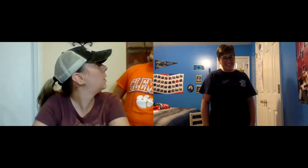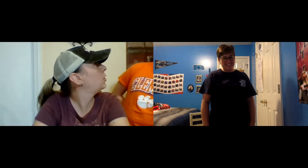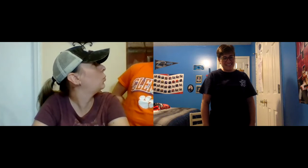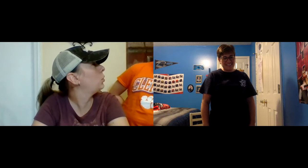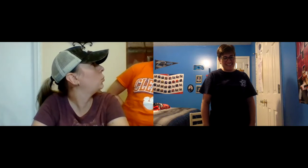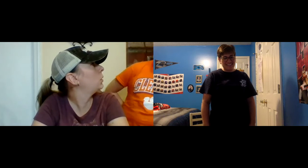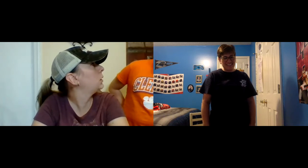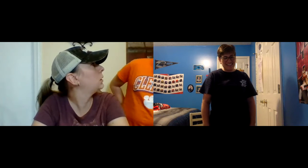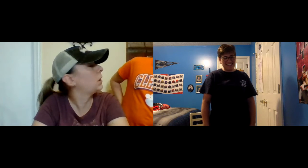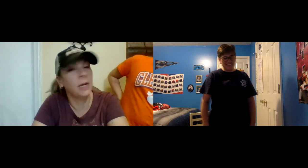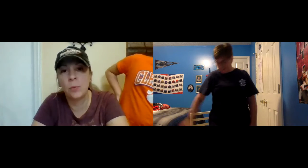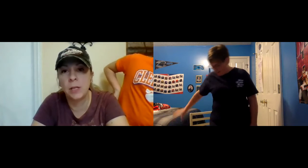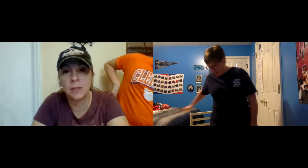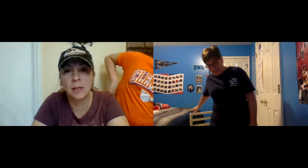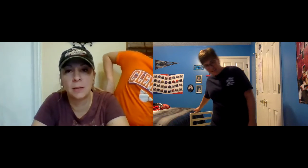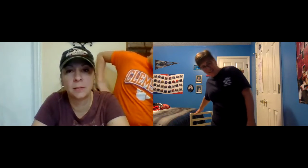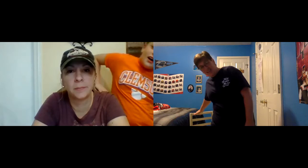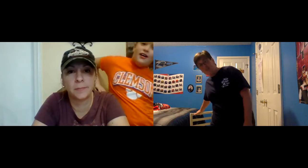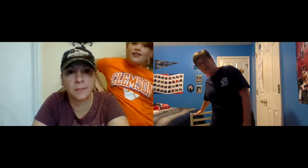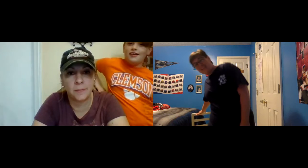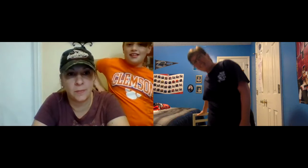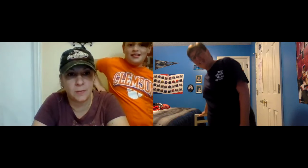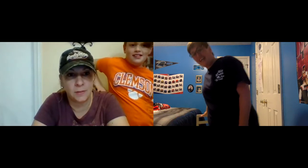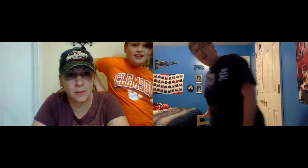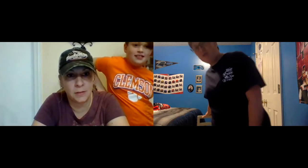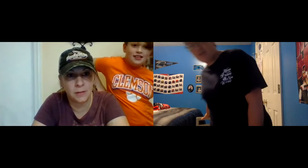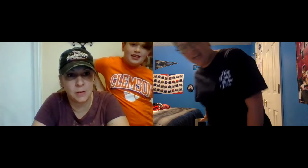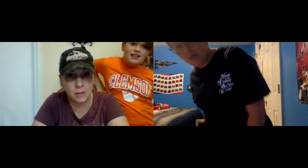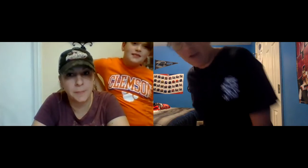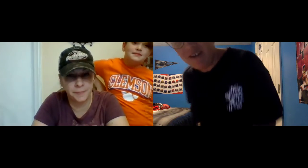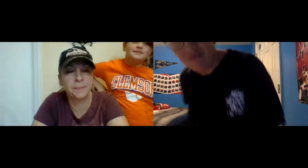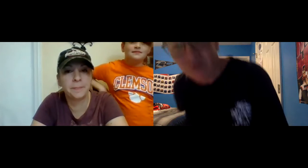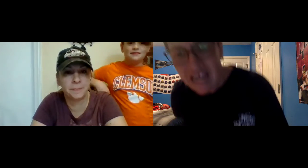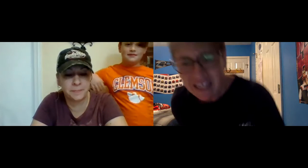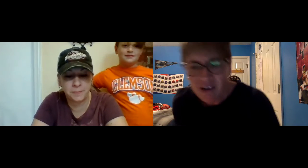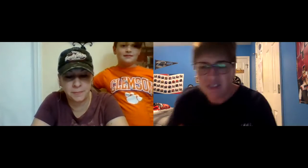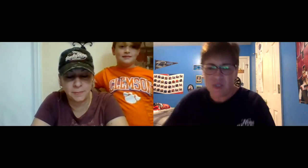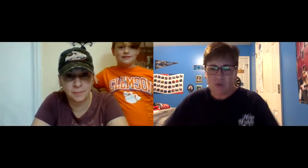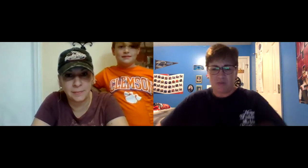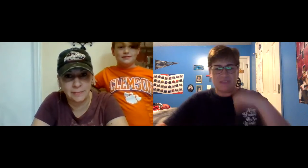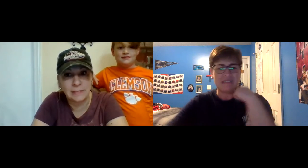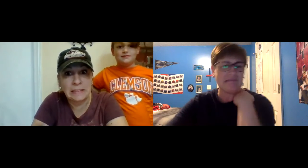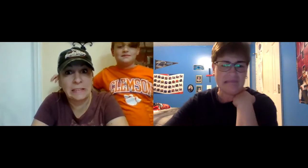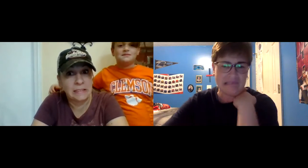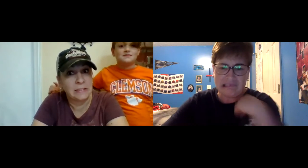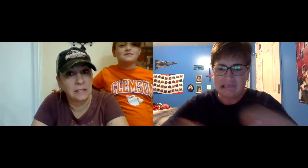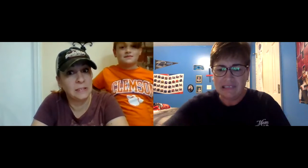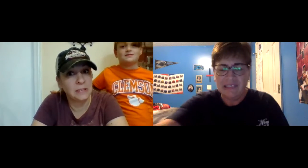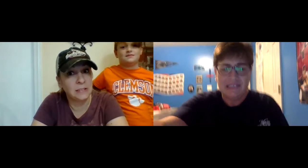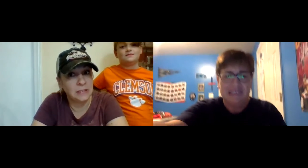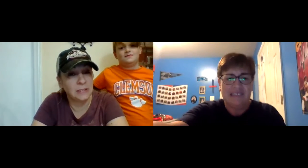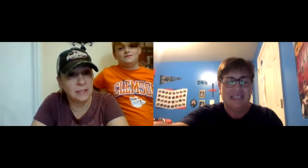Wait, what? You went, yeah, he went in today. Oh. He went in today. Oh, so he had to brave the rain and all the storms and,